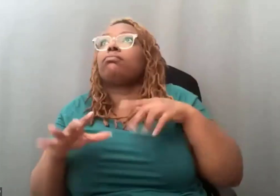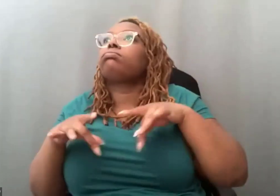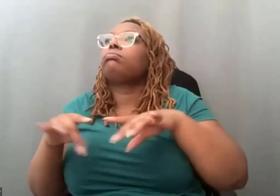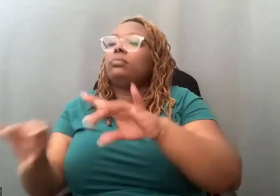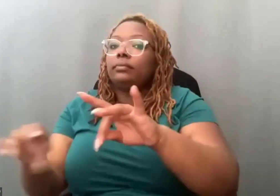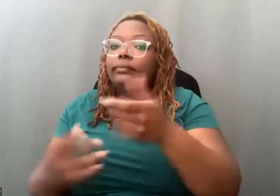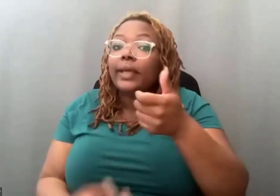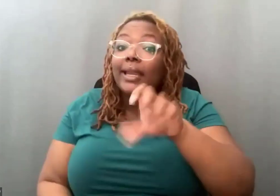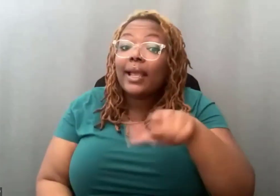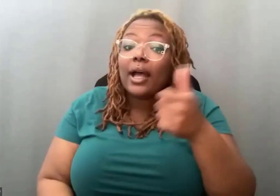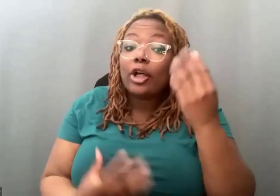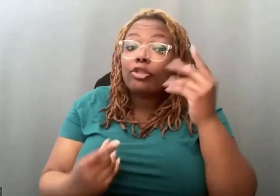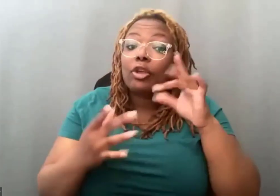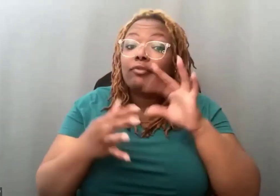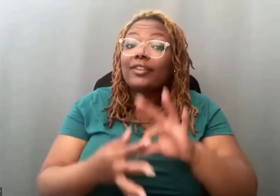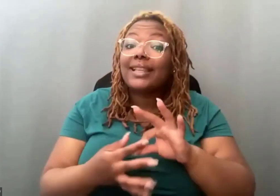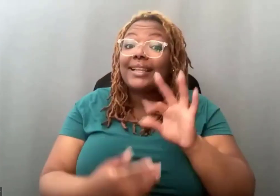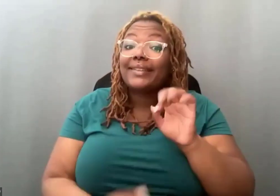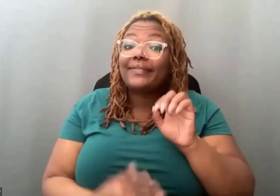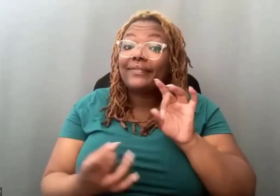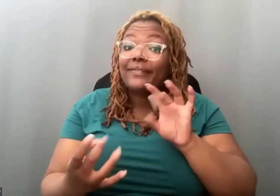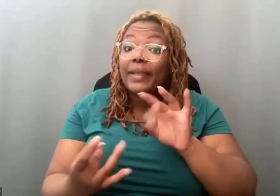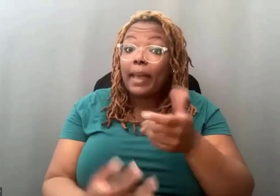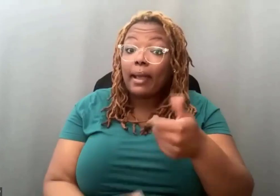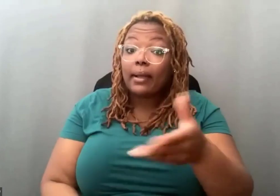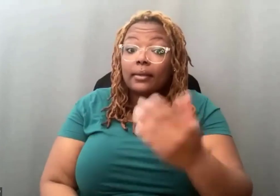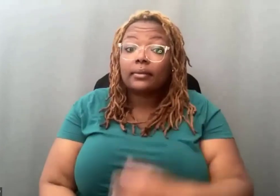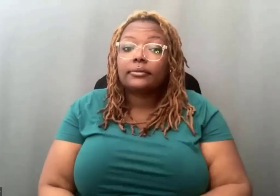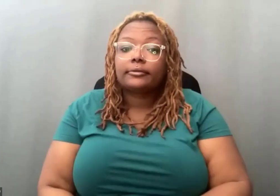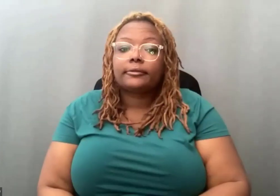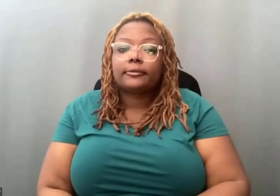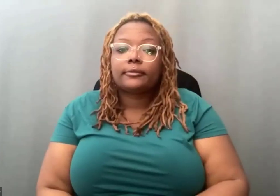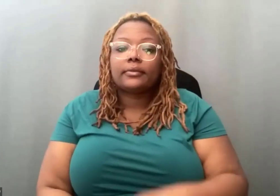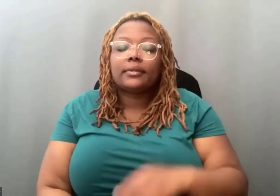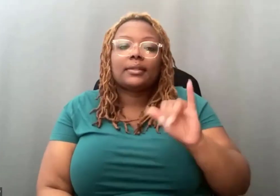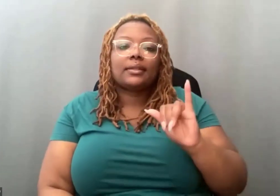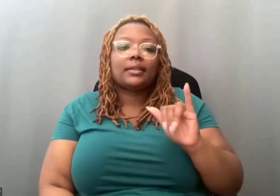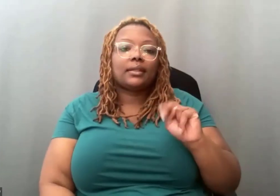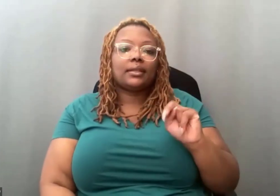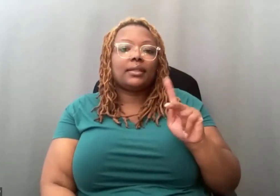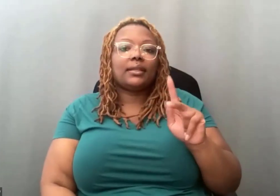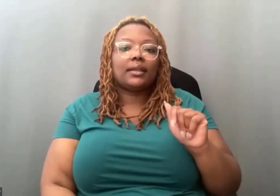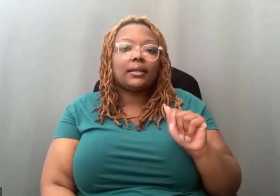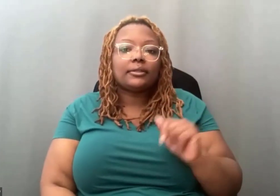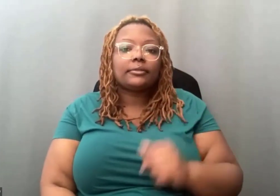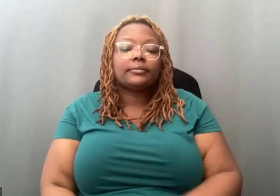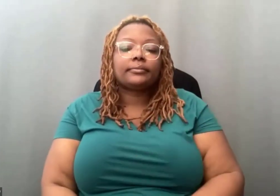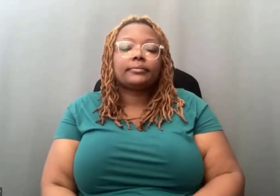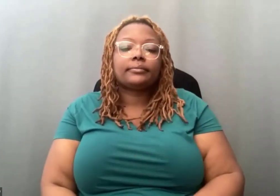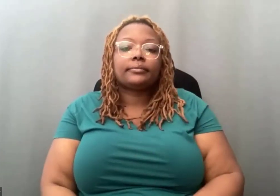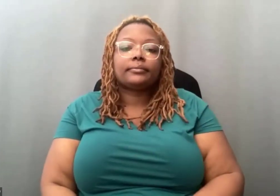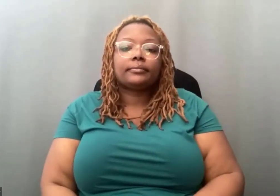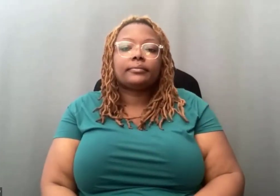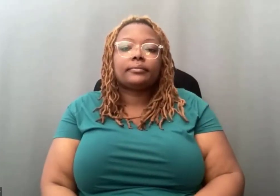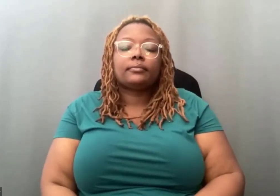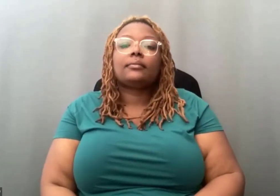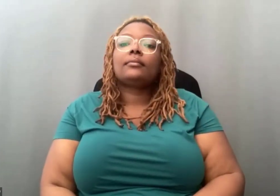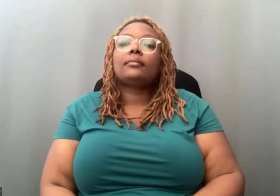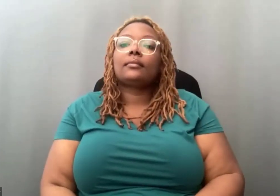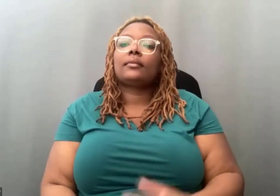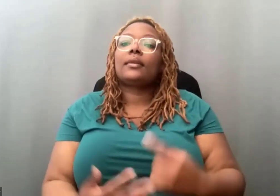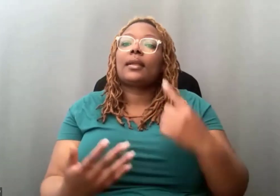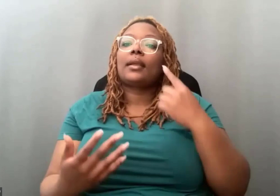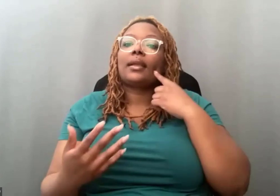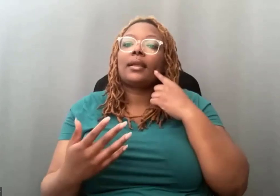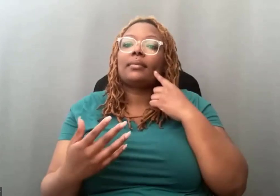Other thoughts about feedback? Yinka? Yeah, thank you so much. I'm thinking about the